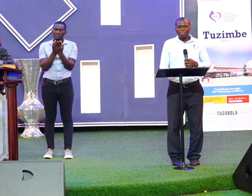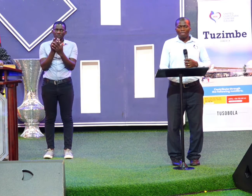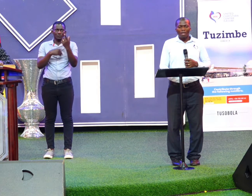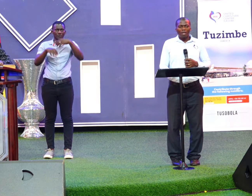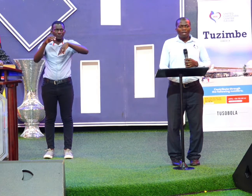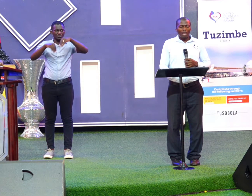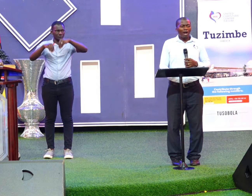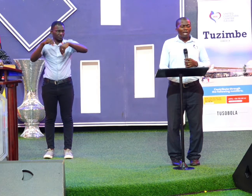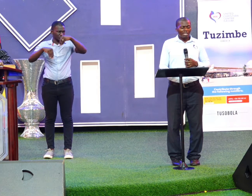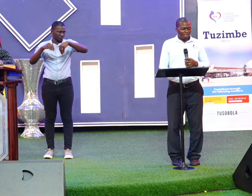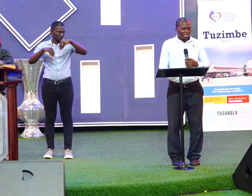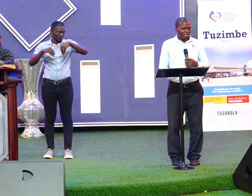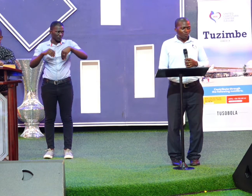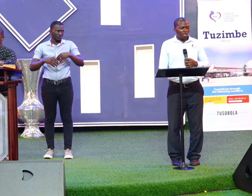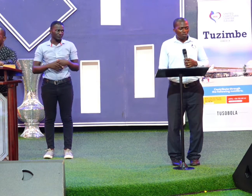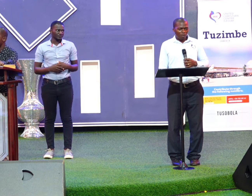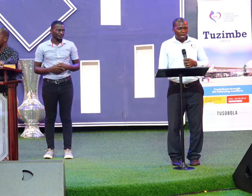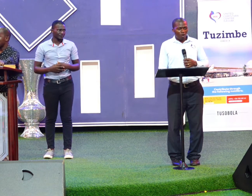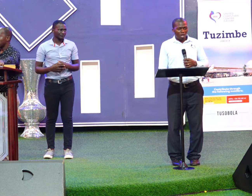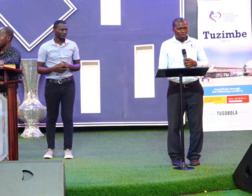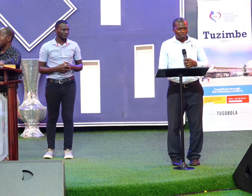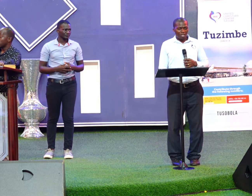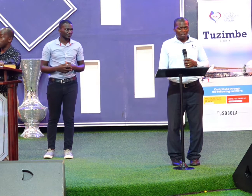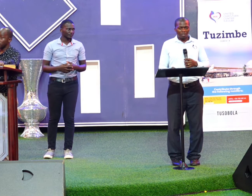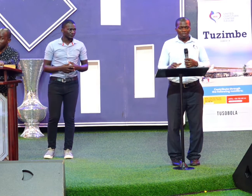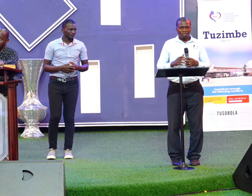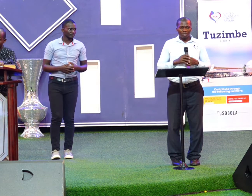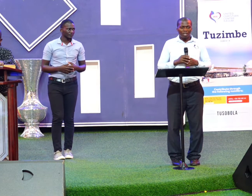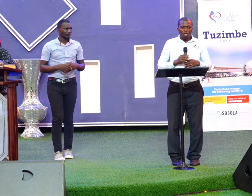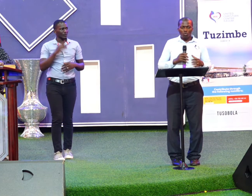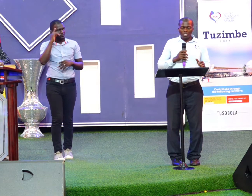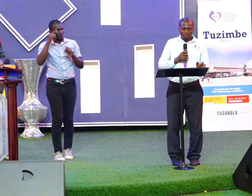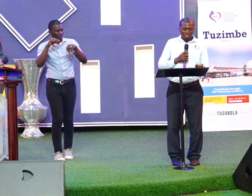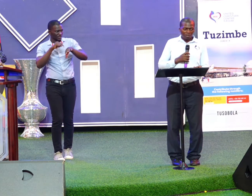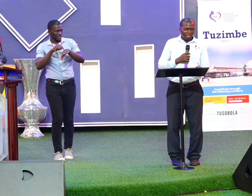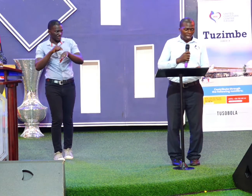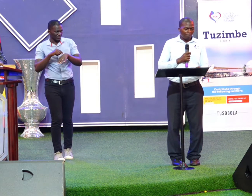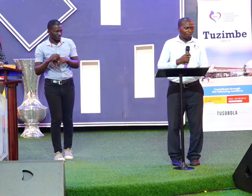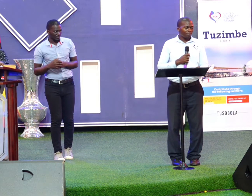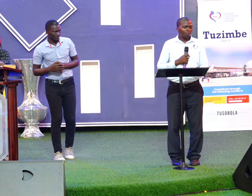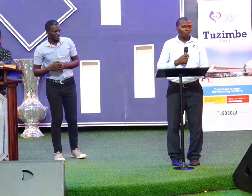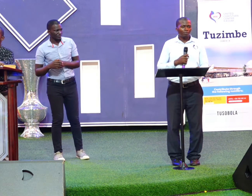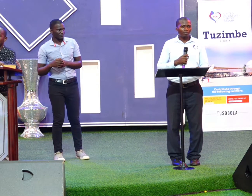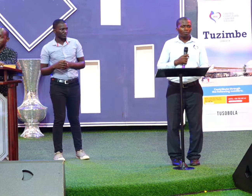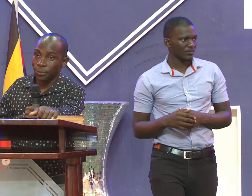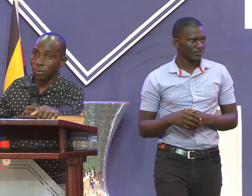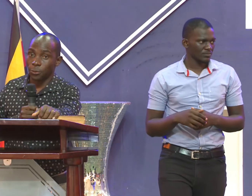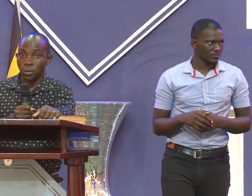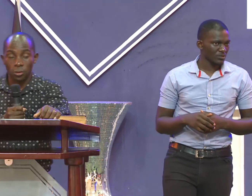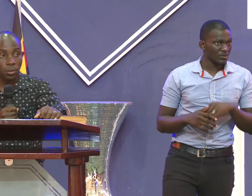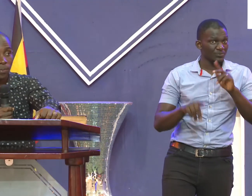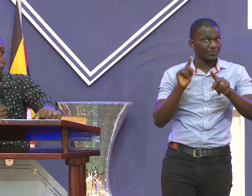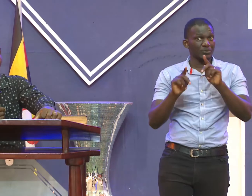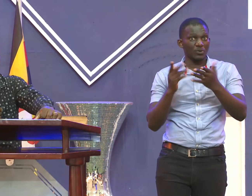I will ask us that we offer our offering of this particular time. And to our